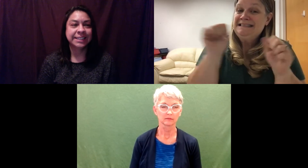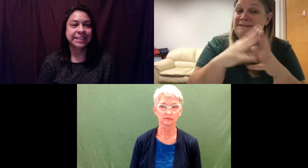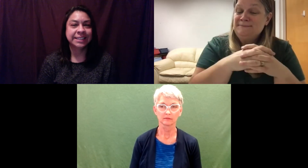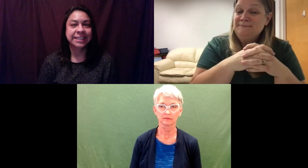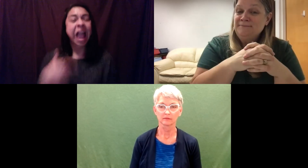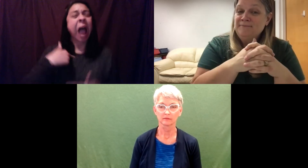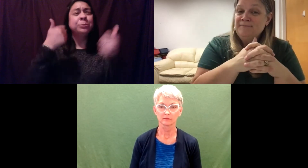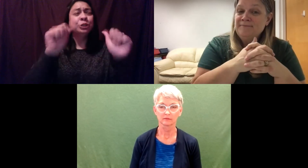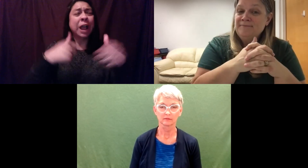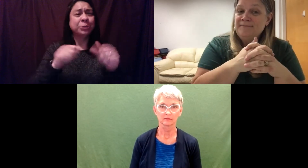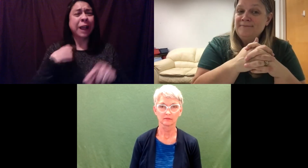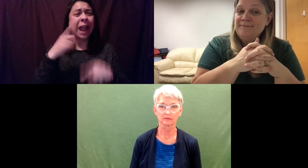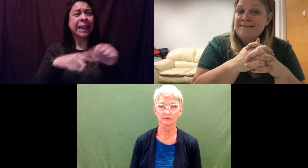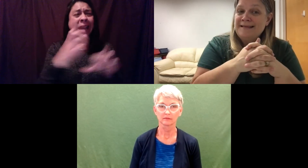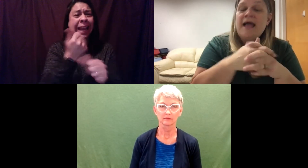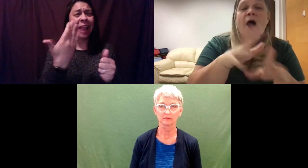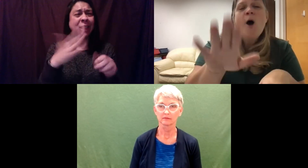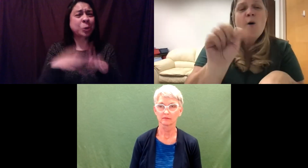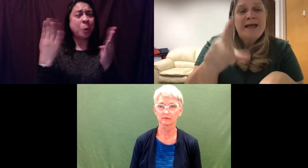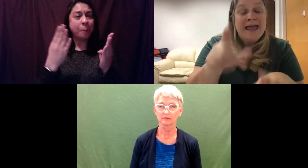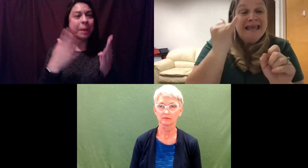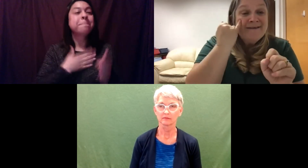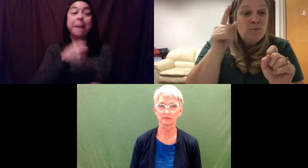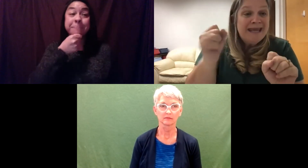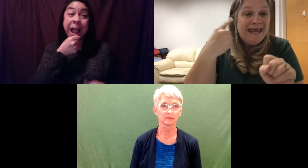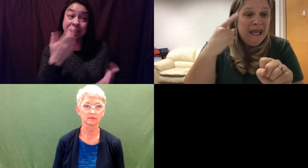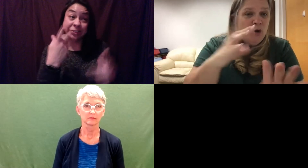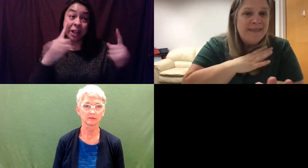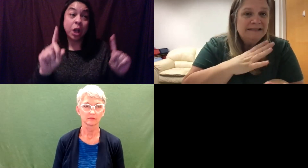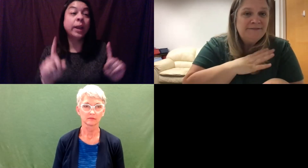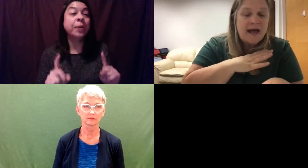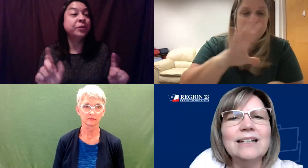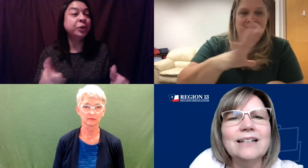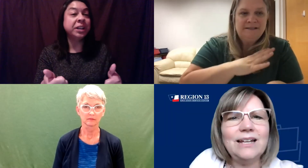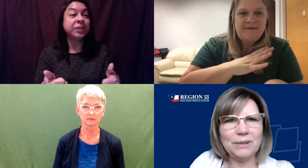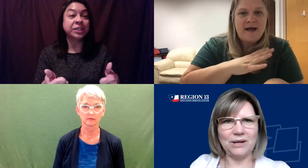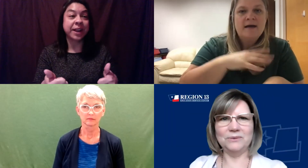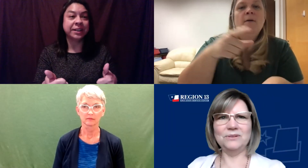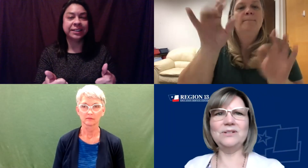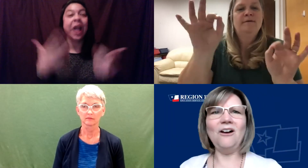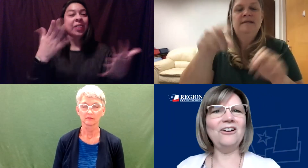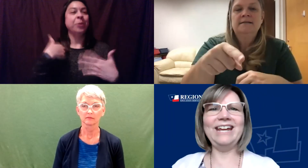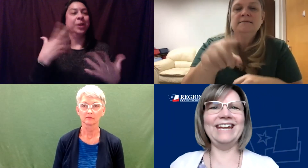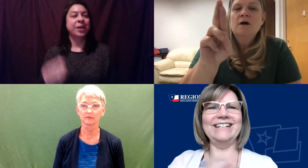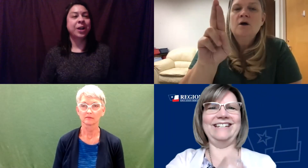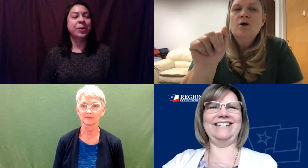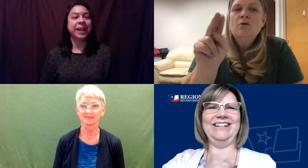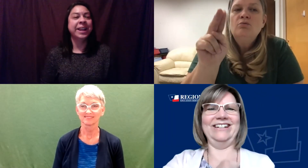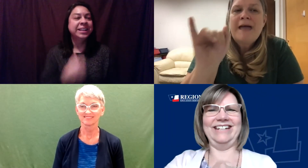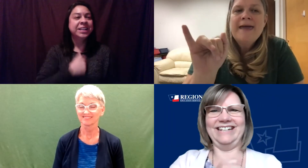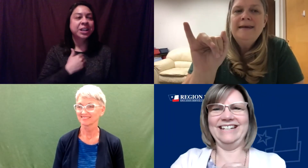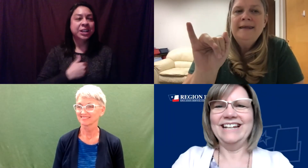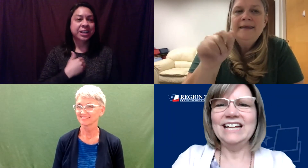I'm trying. I can't get anything to open. There's my microphone finally. Okay, well, if you can hear that. There we go. Sorry.